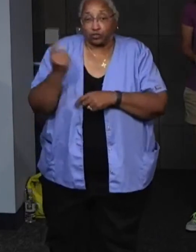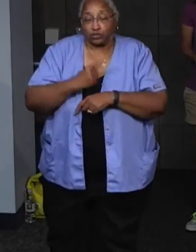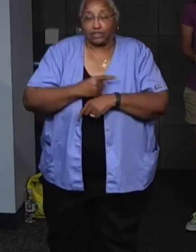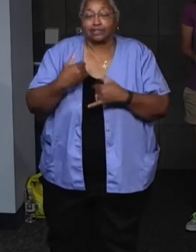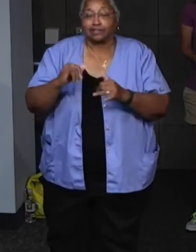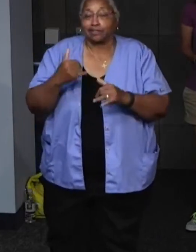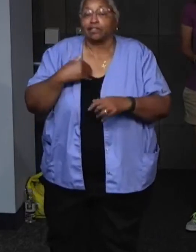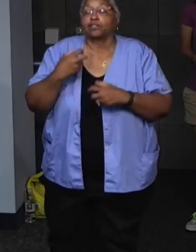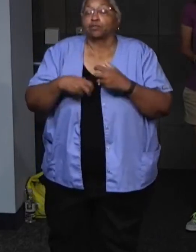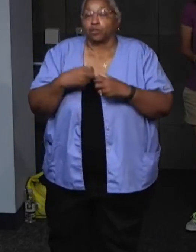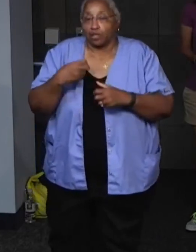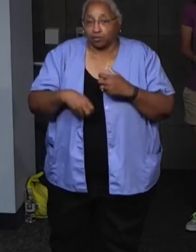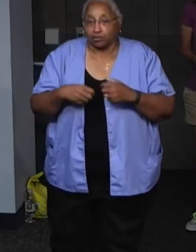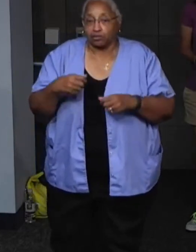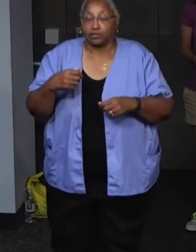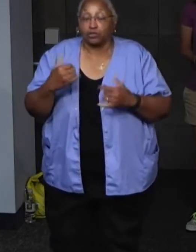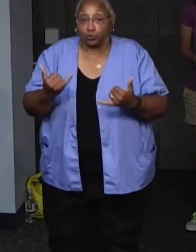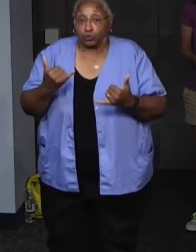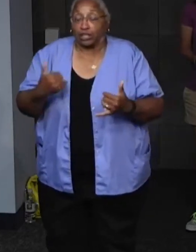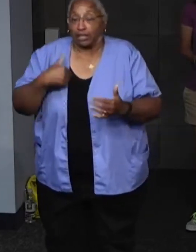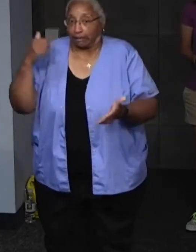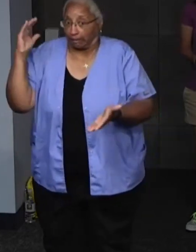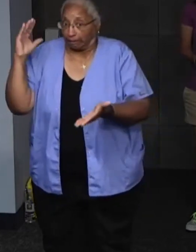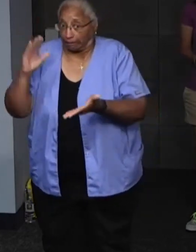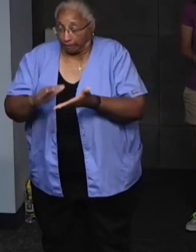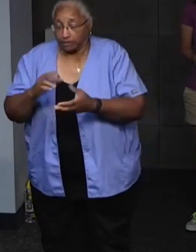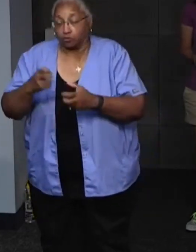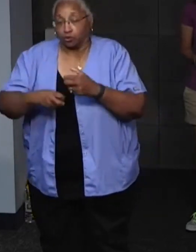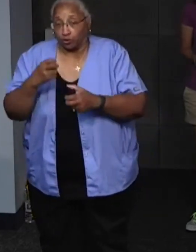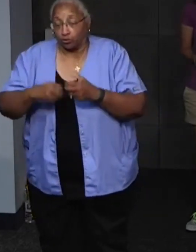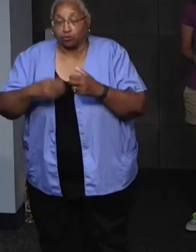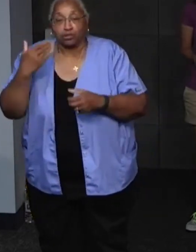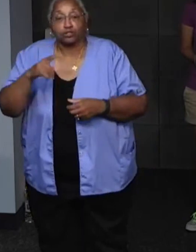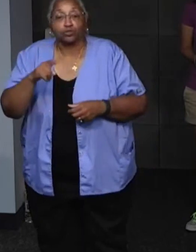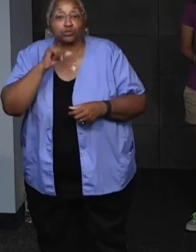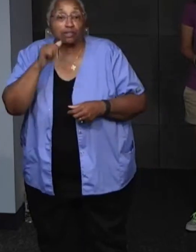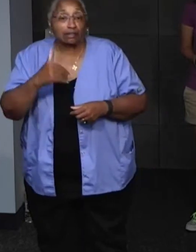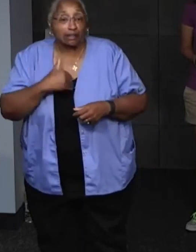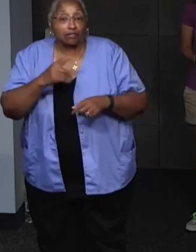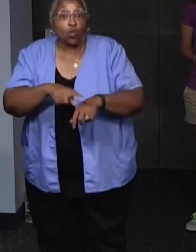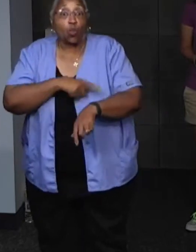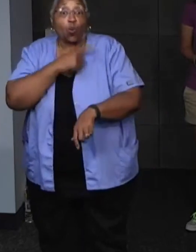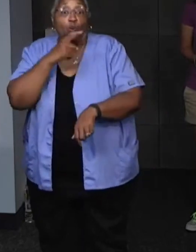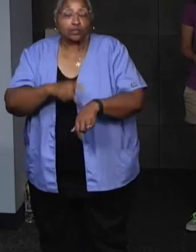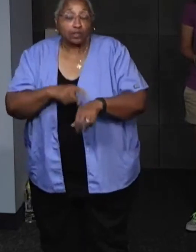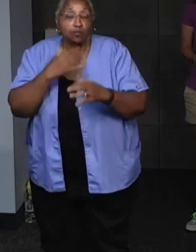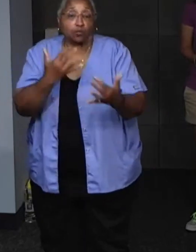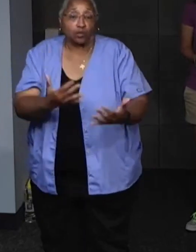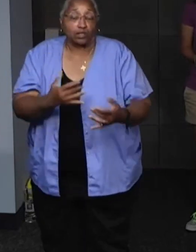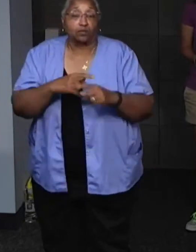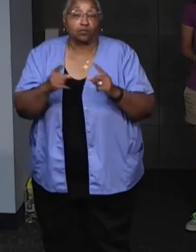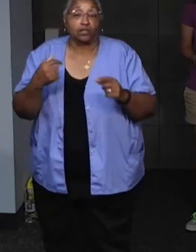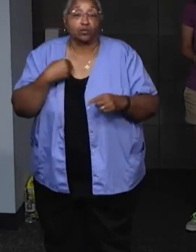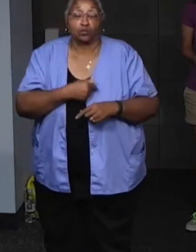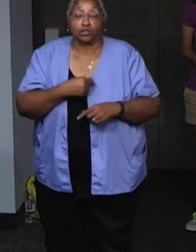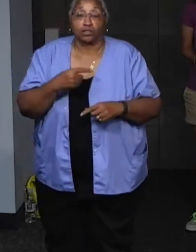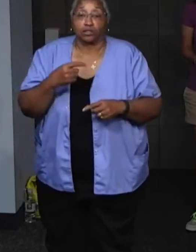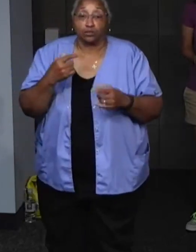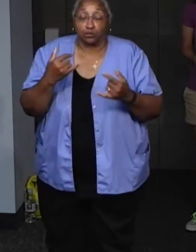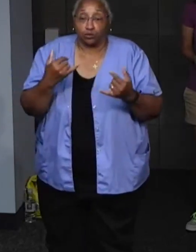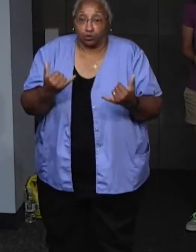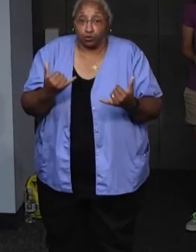that exist. I think we had less of them today because you didn't have a long of a wait beforehand, but we did make one other arrest